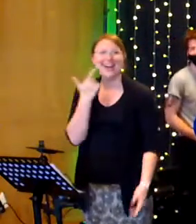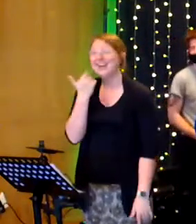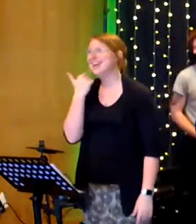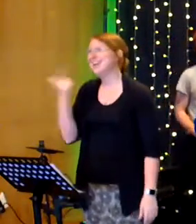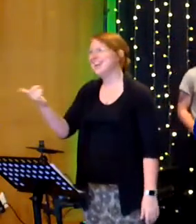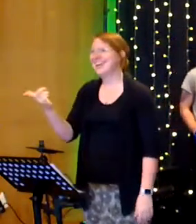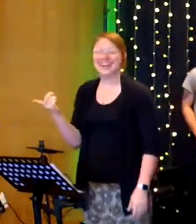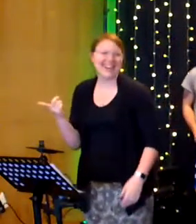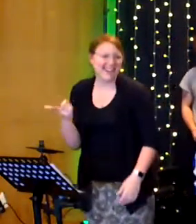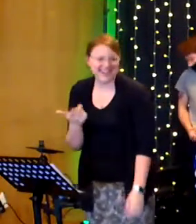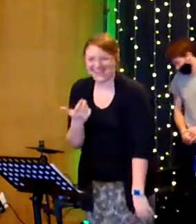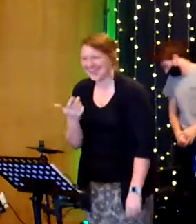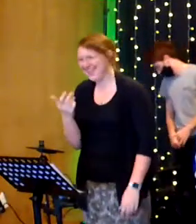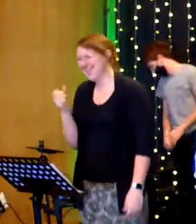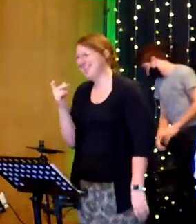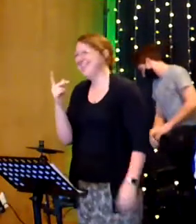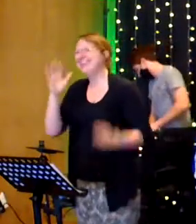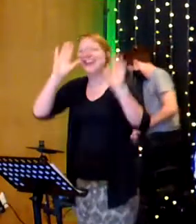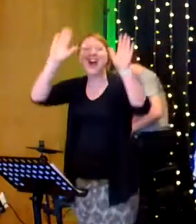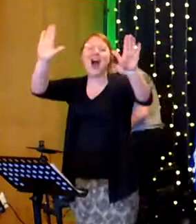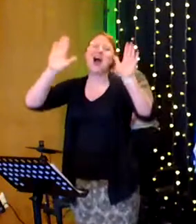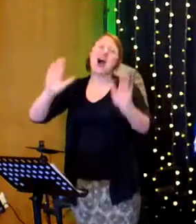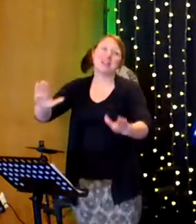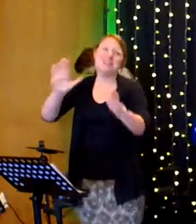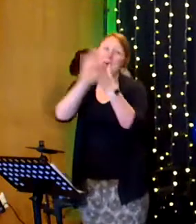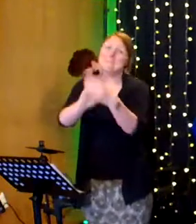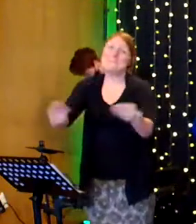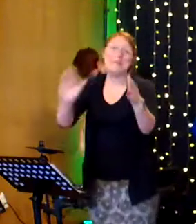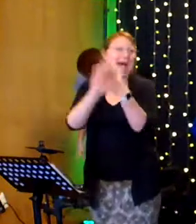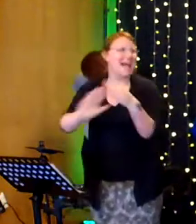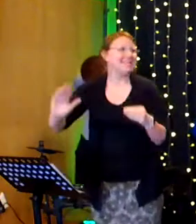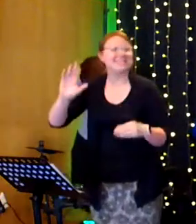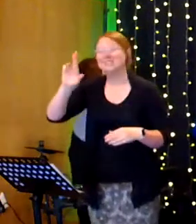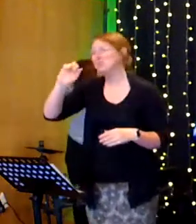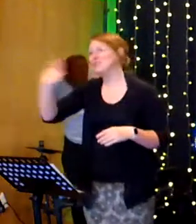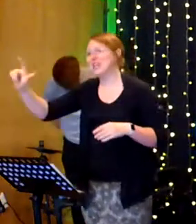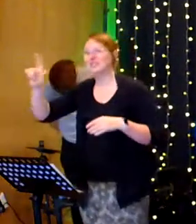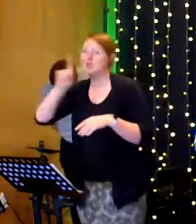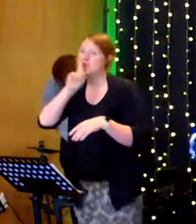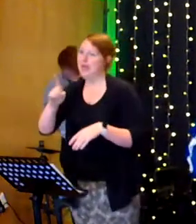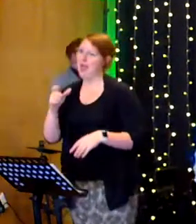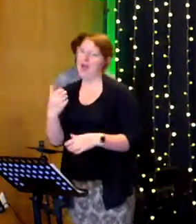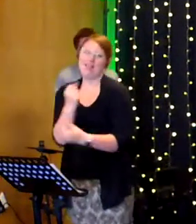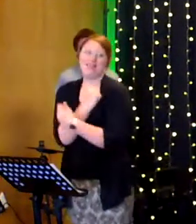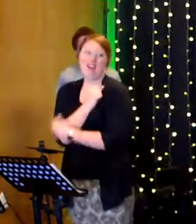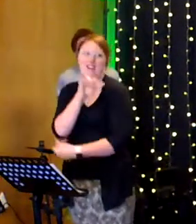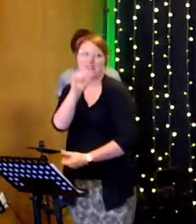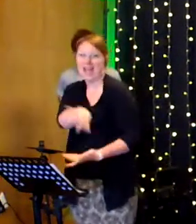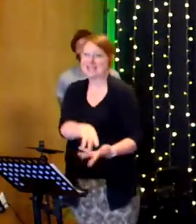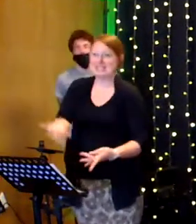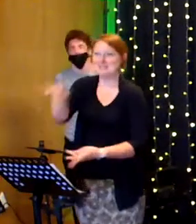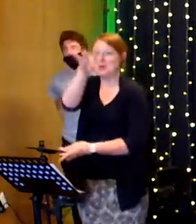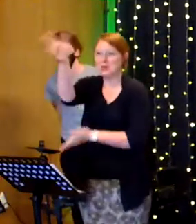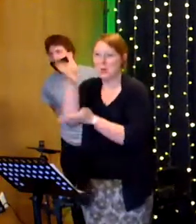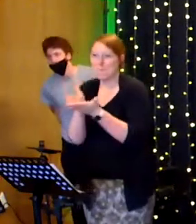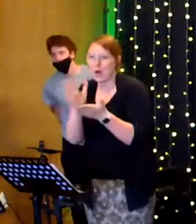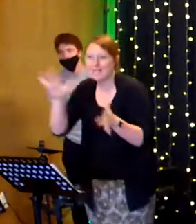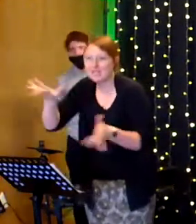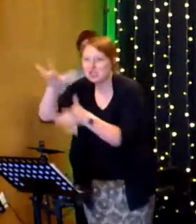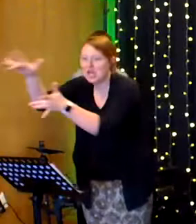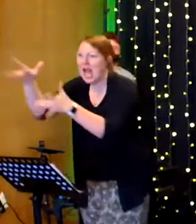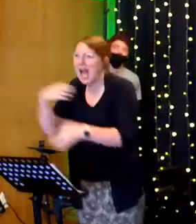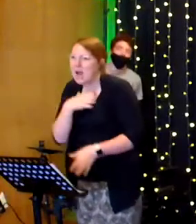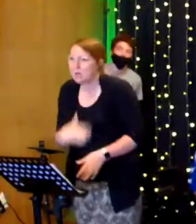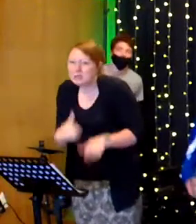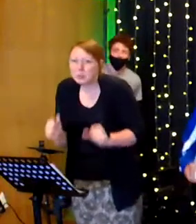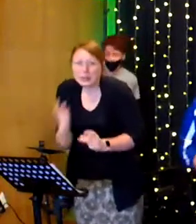That was an awesome message, Pastor Rachel. I love the whole spiritual part of our journey. I tell you, if we had eyes